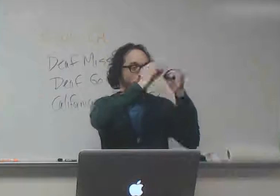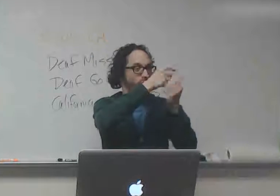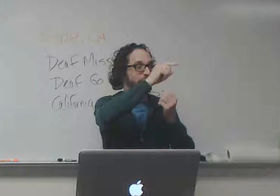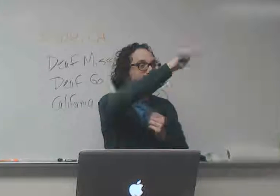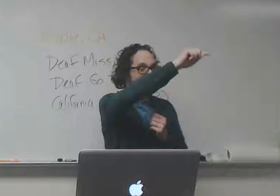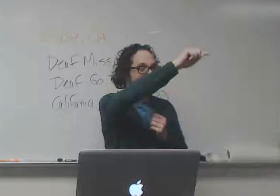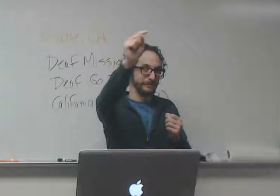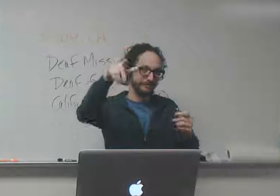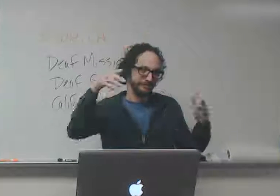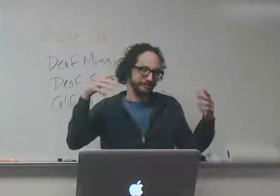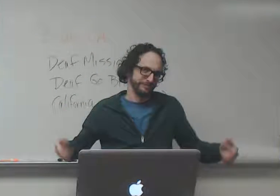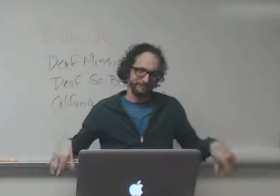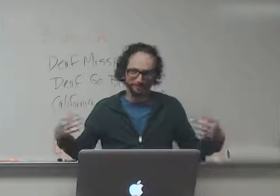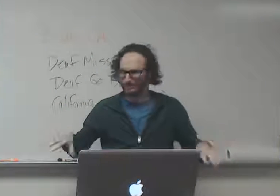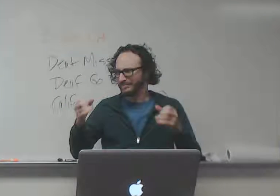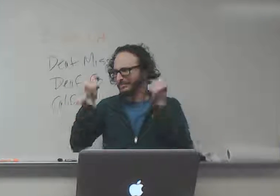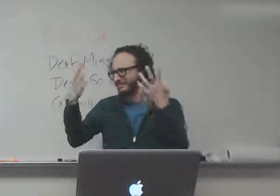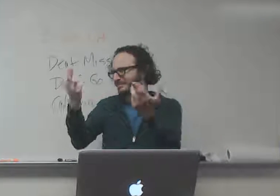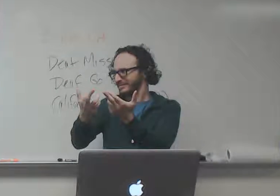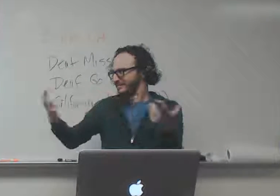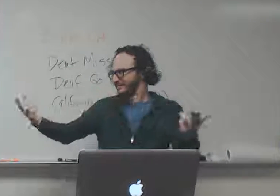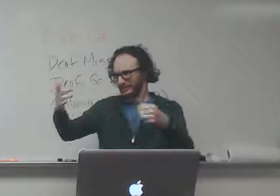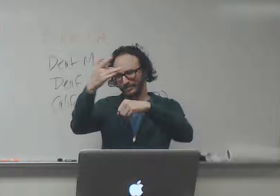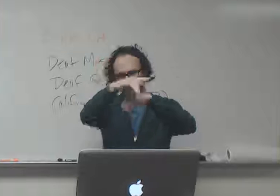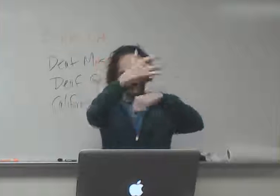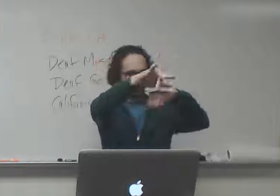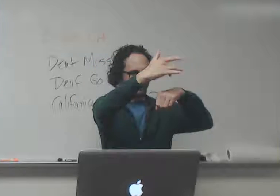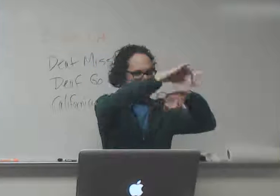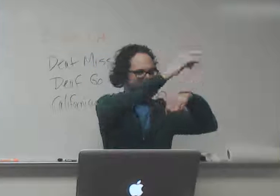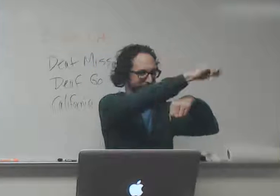look at this information, and that's not exactly what's right.